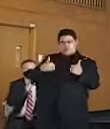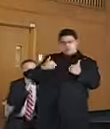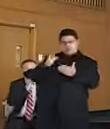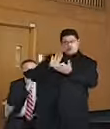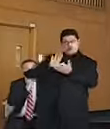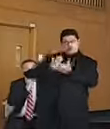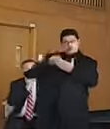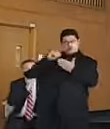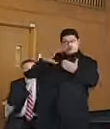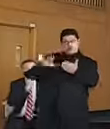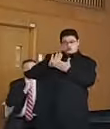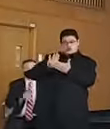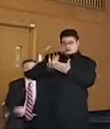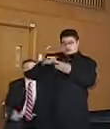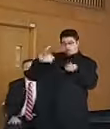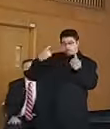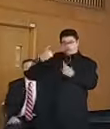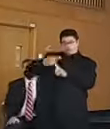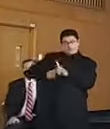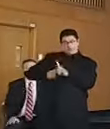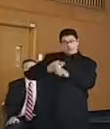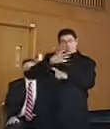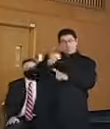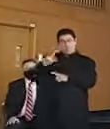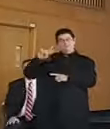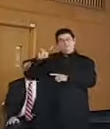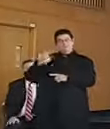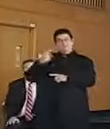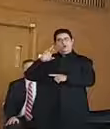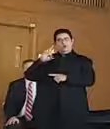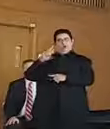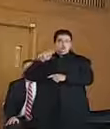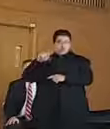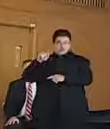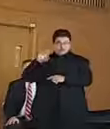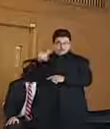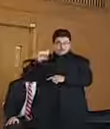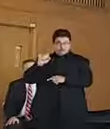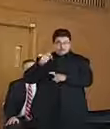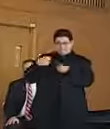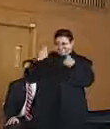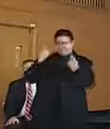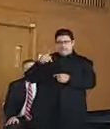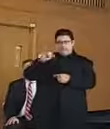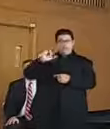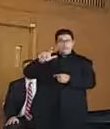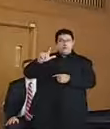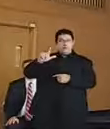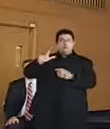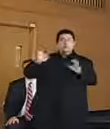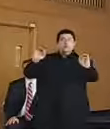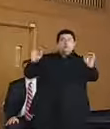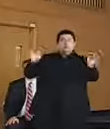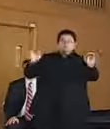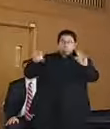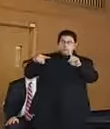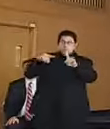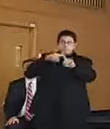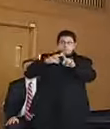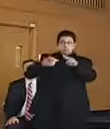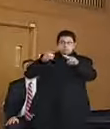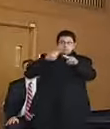a month now and have had first responders in a setting since April. And have not had any contractions of